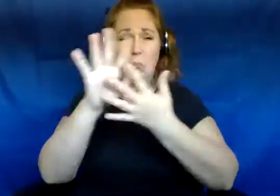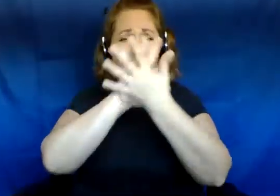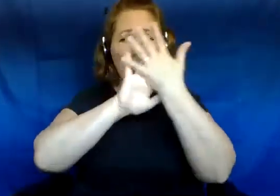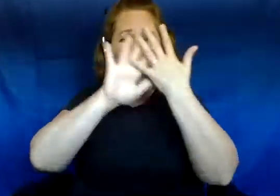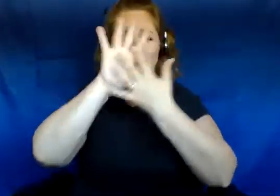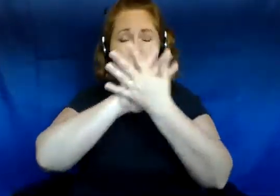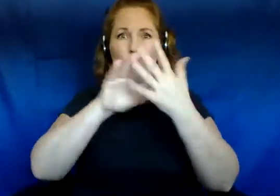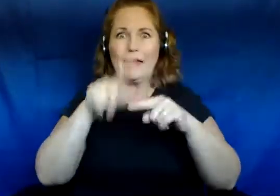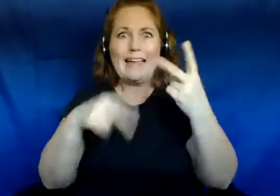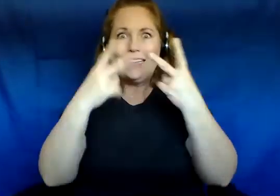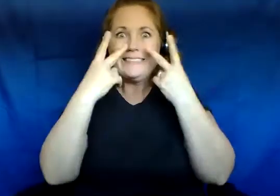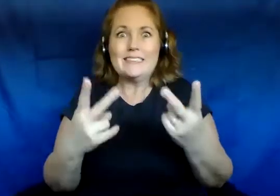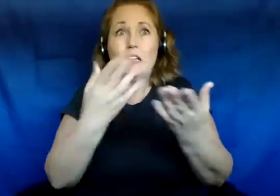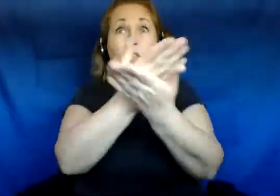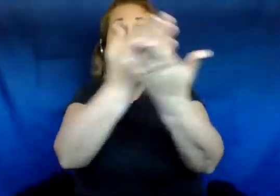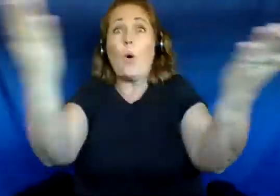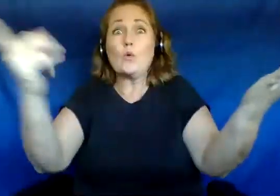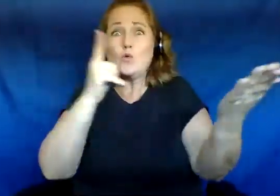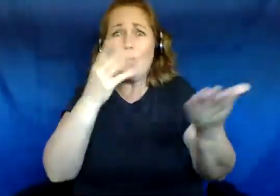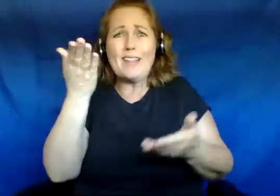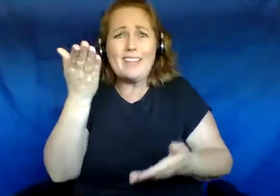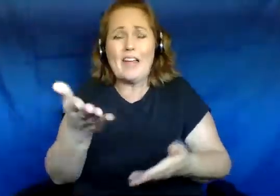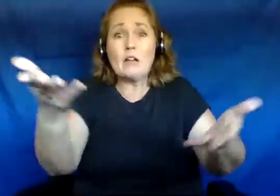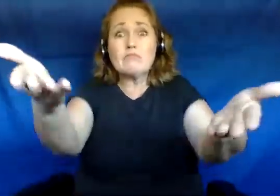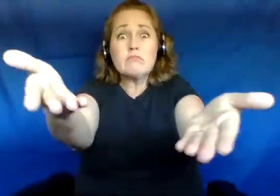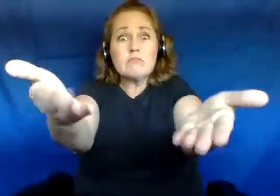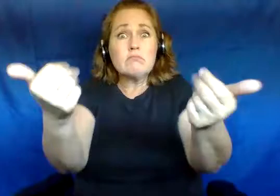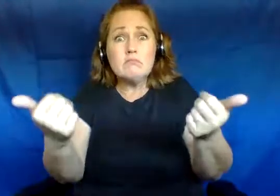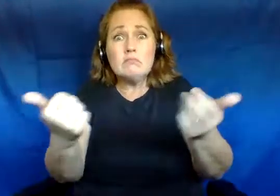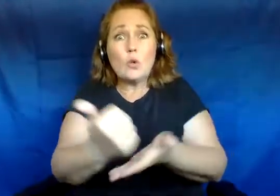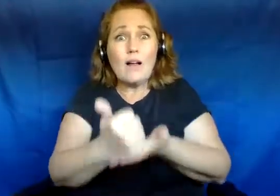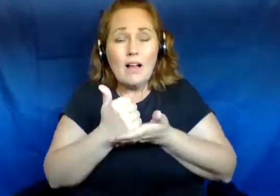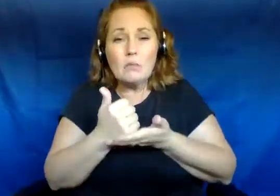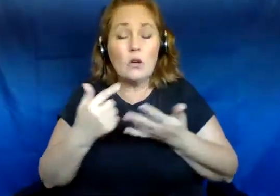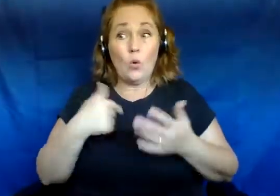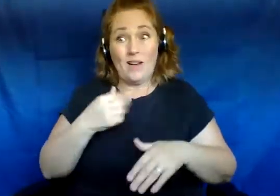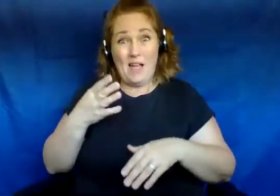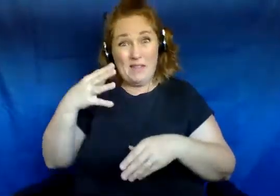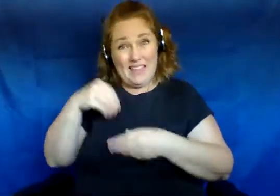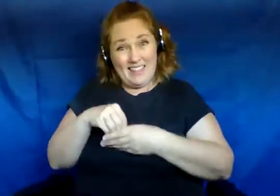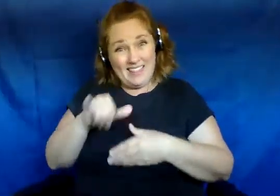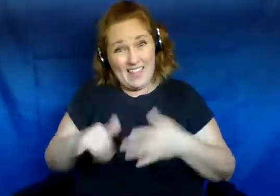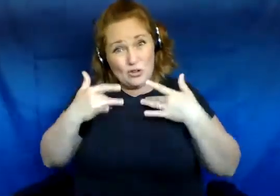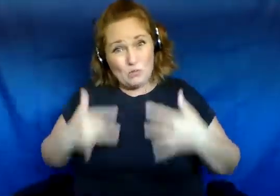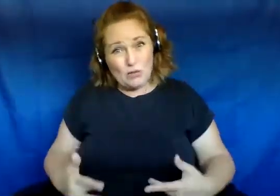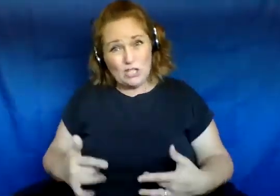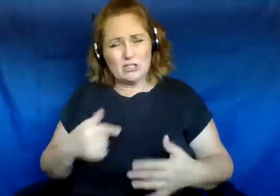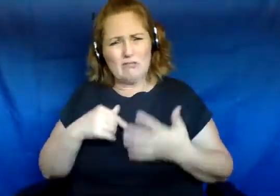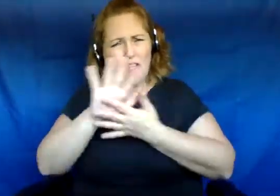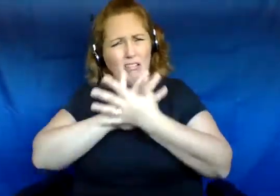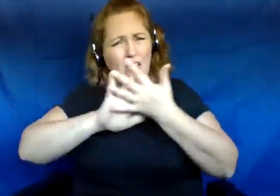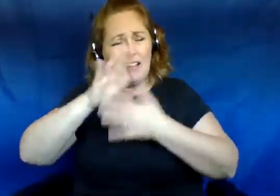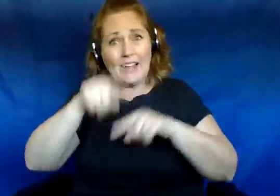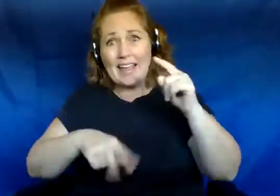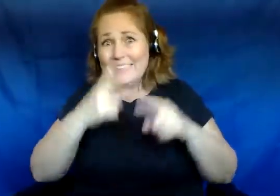cannot see the helping outstretched hand. When I am in depression, I cannot see how